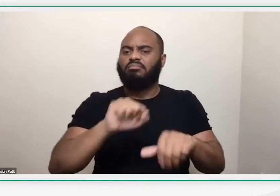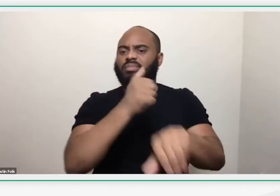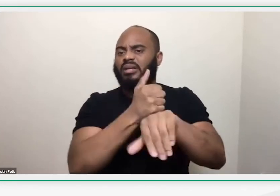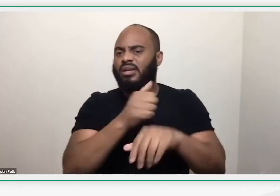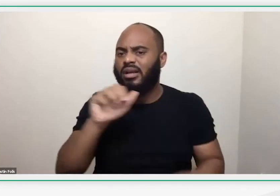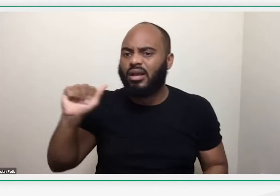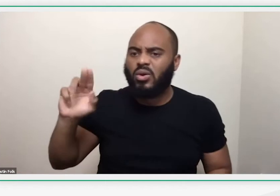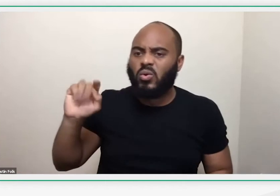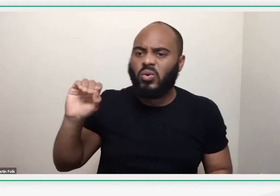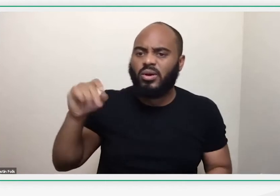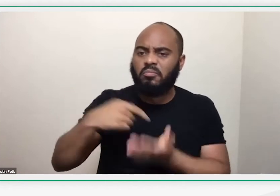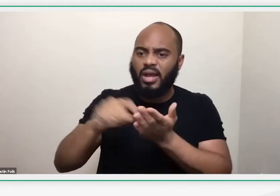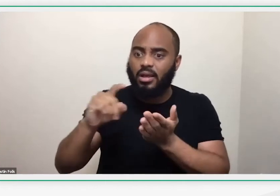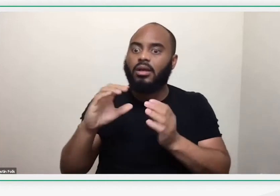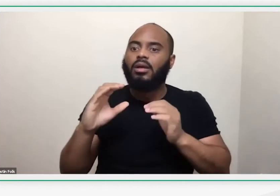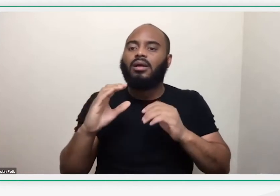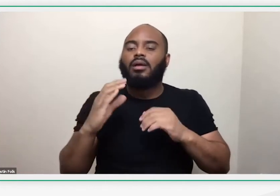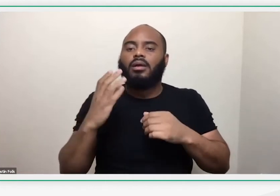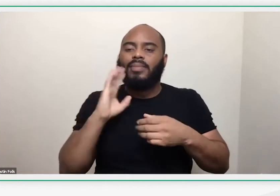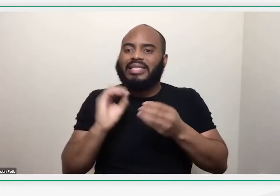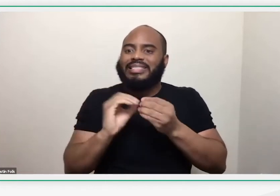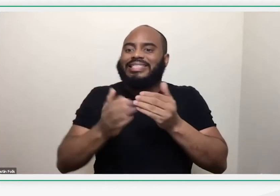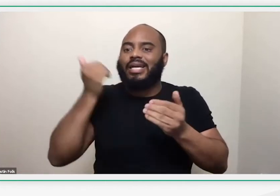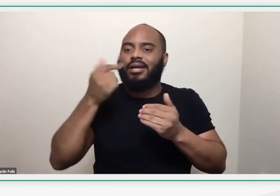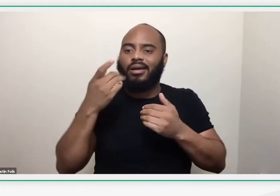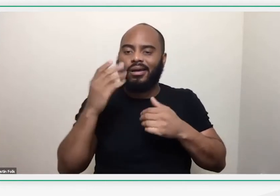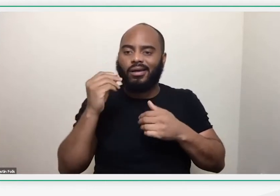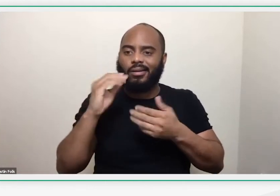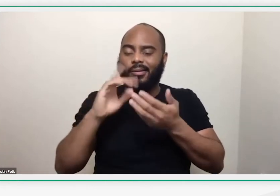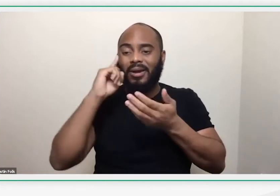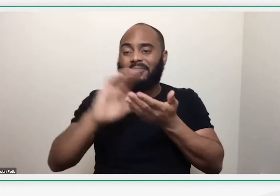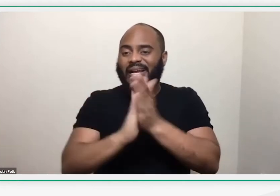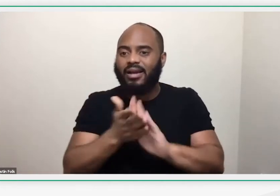Your payment history is a very important part of your credit,